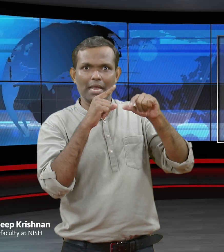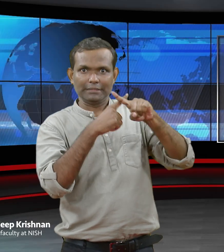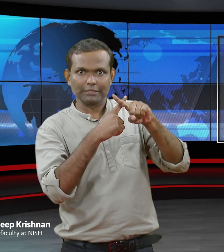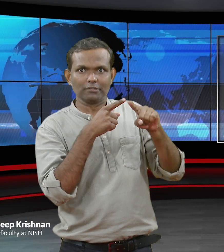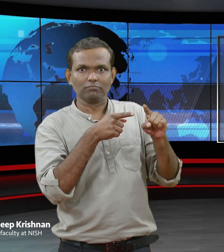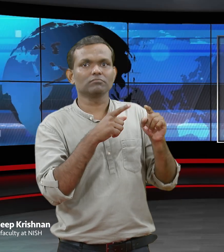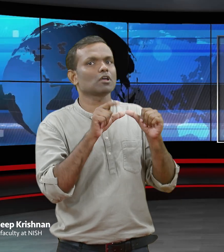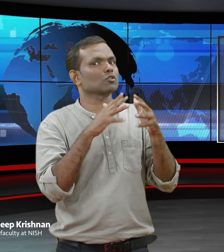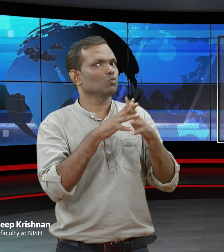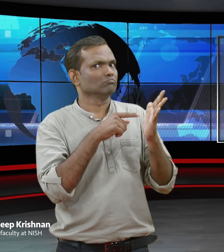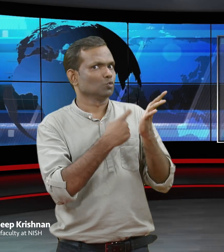producers.